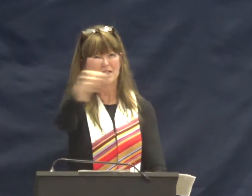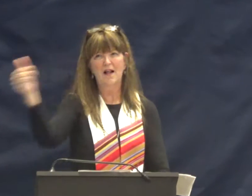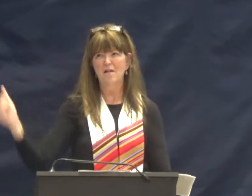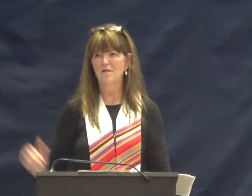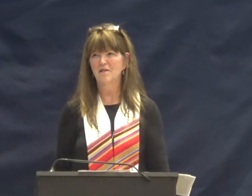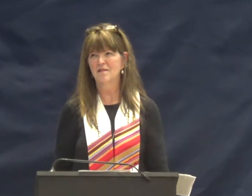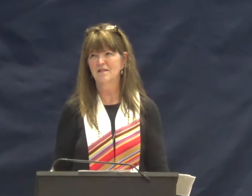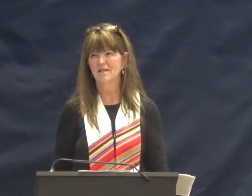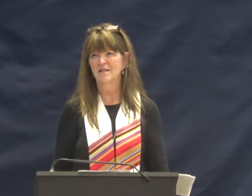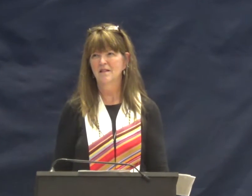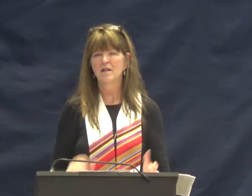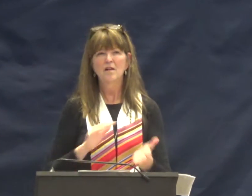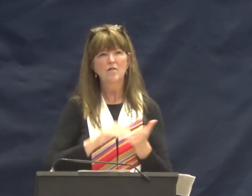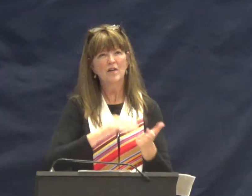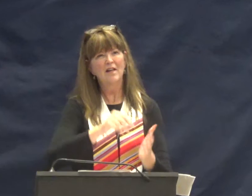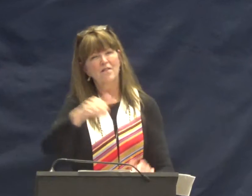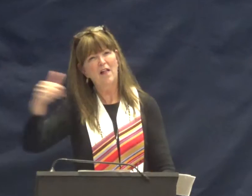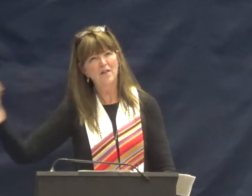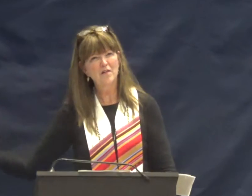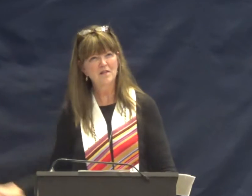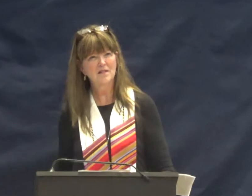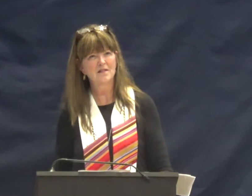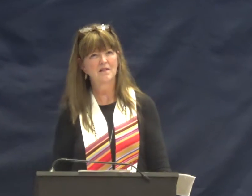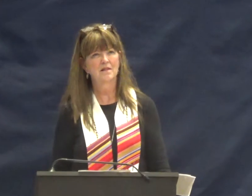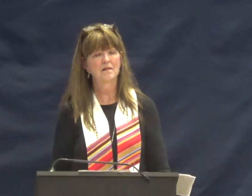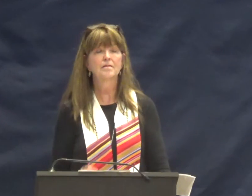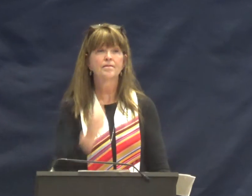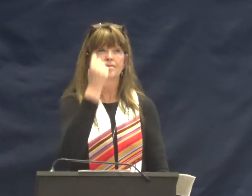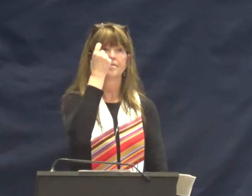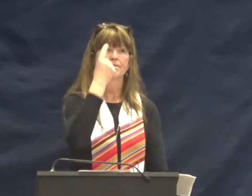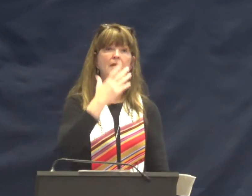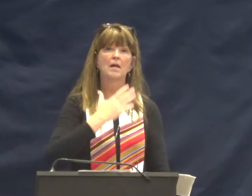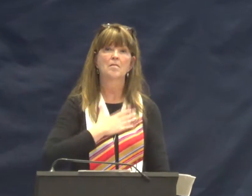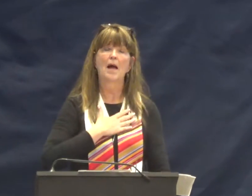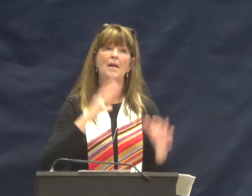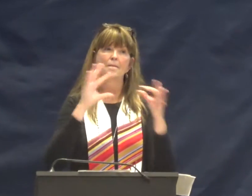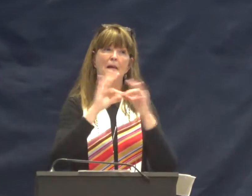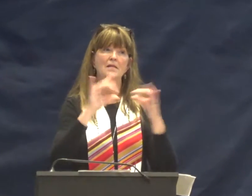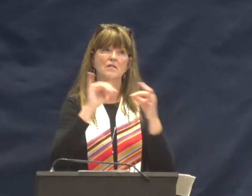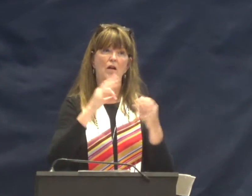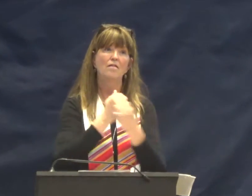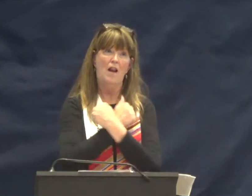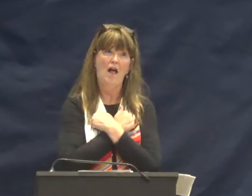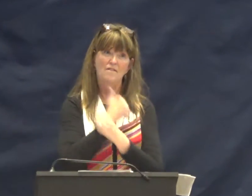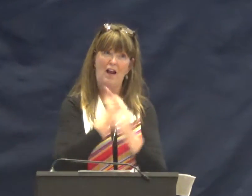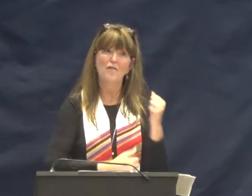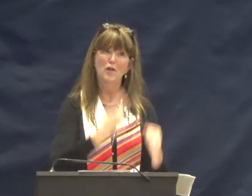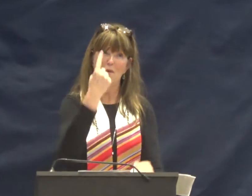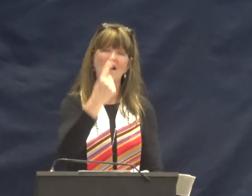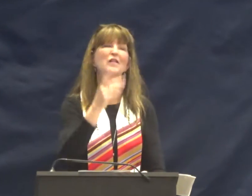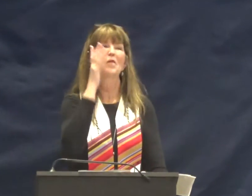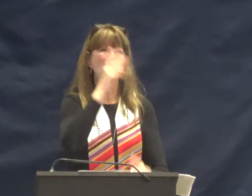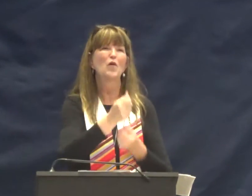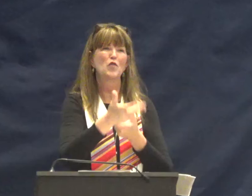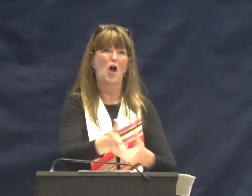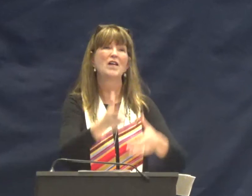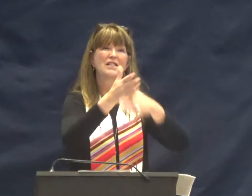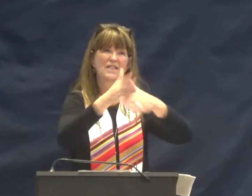out. So that's what I came for. Please forgive yourselves, forgive others. And remember, my